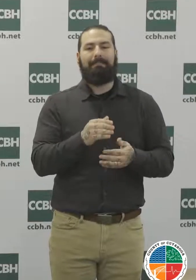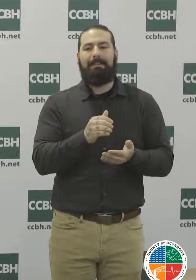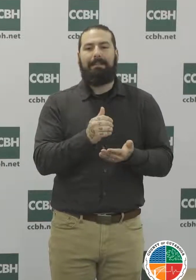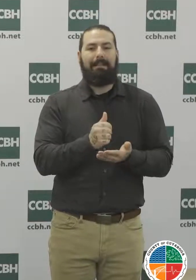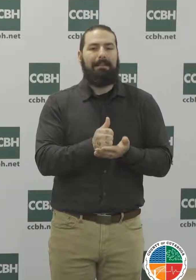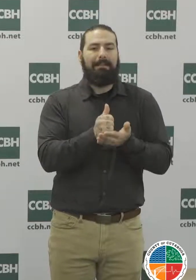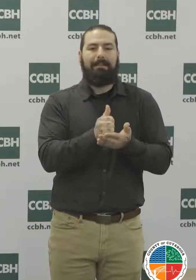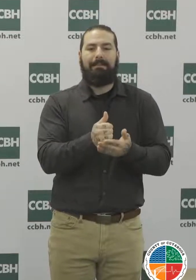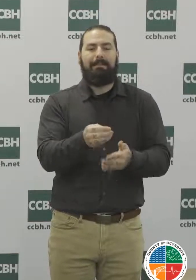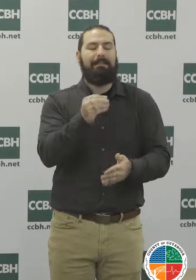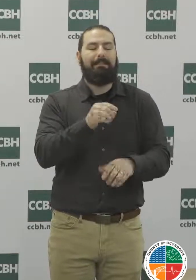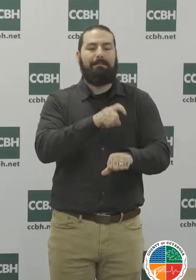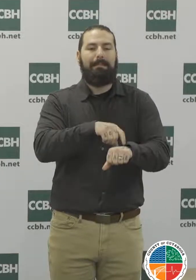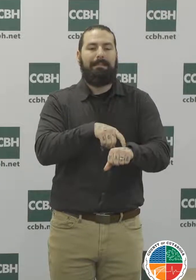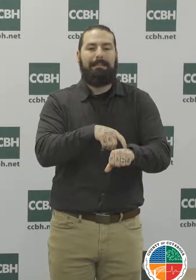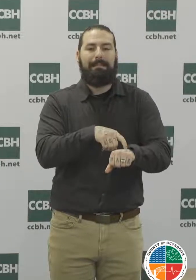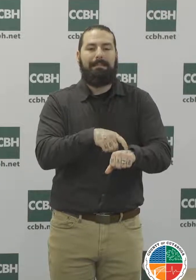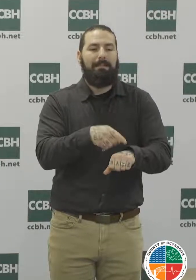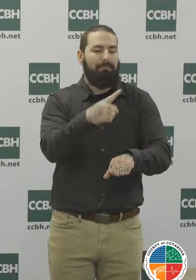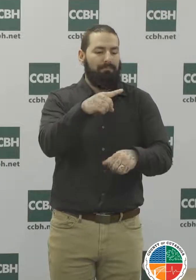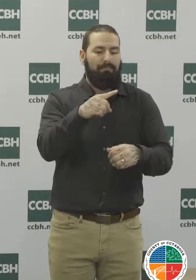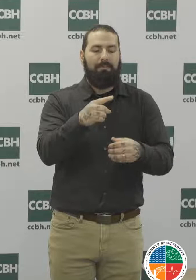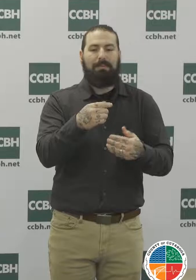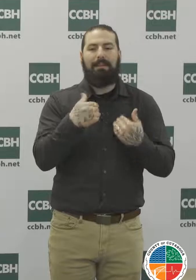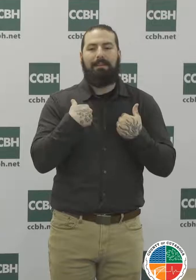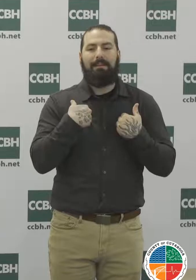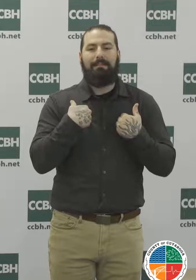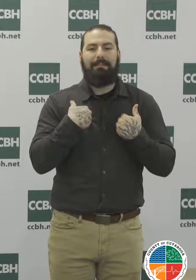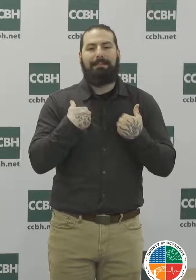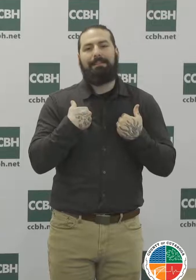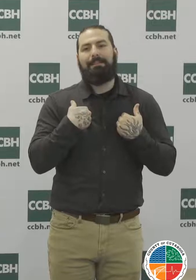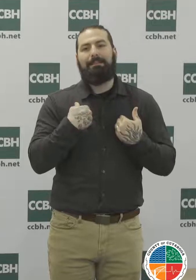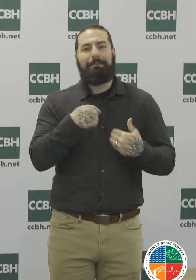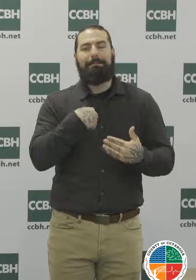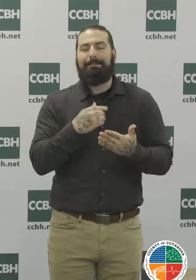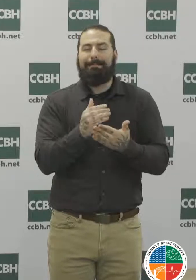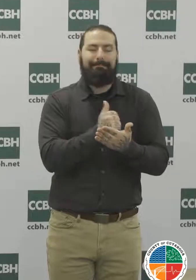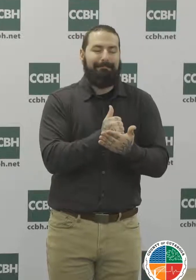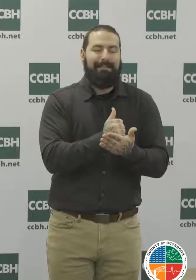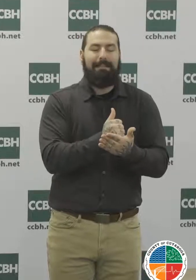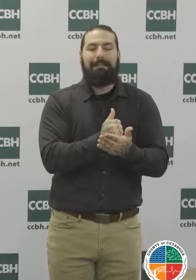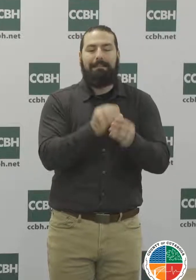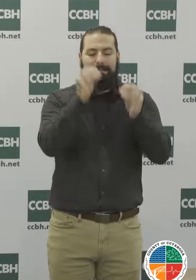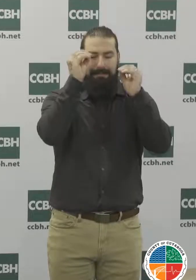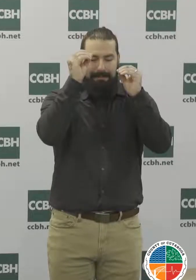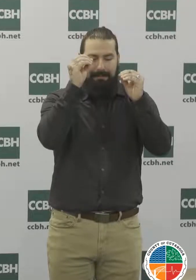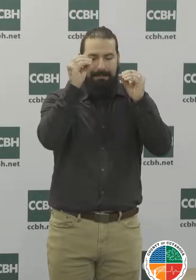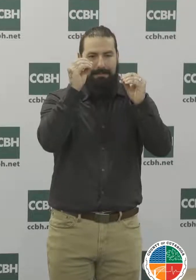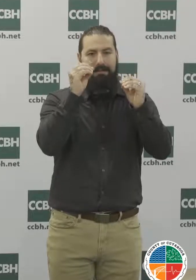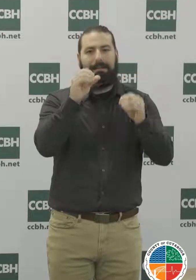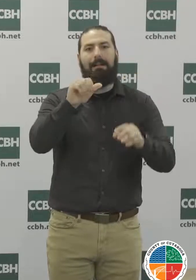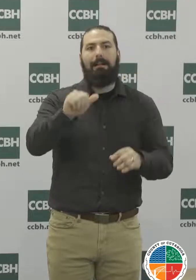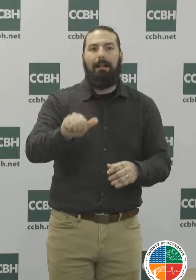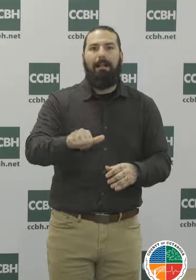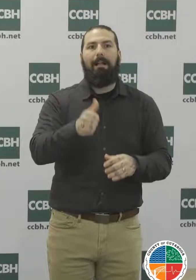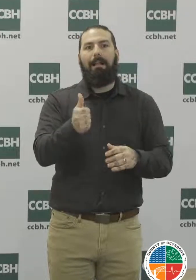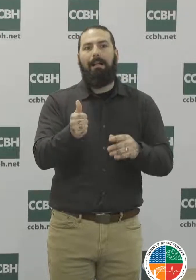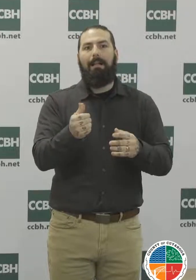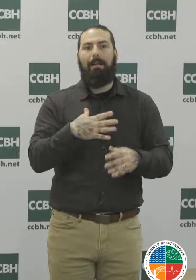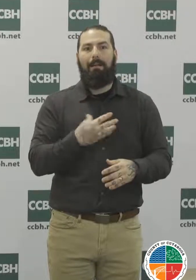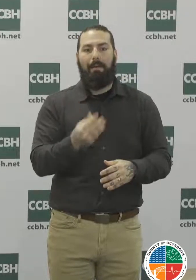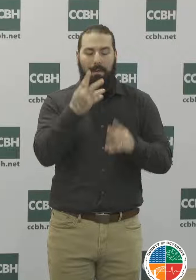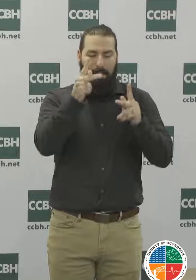and that I didn't deserve to educate yet another white person about this issue. I cannot imagine